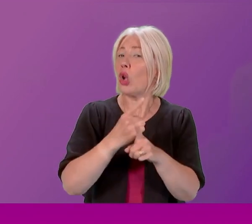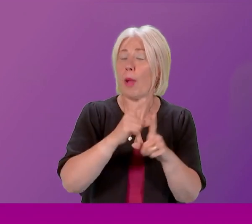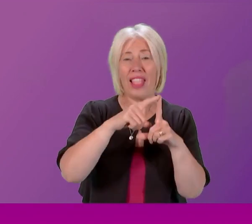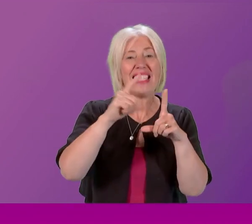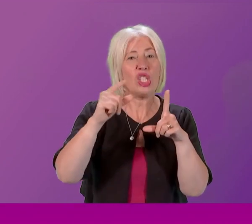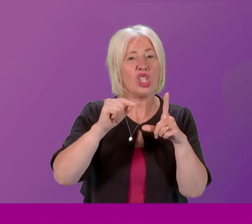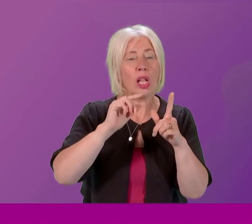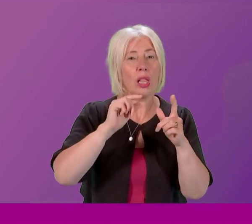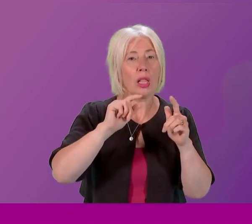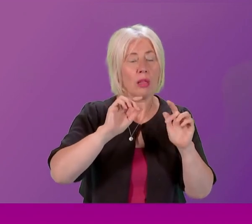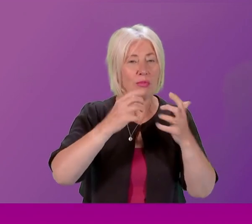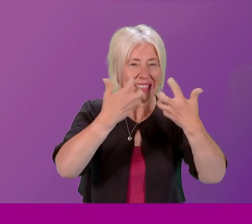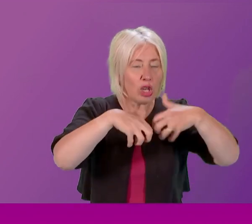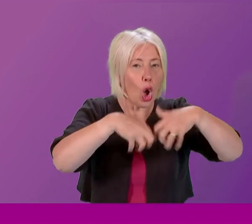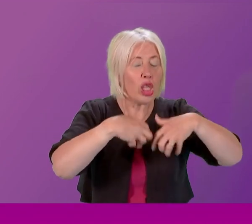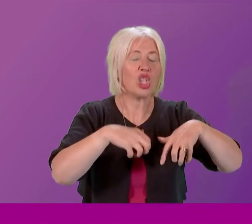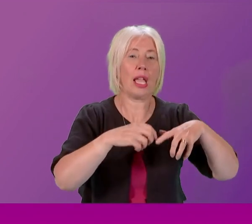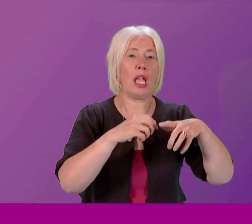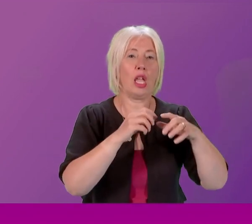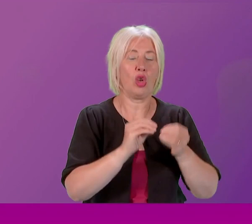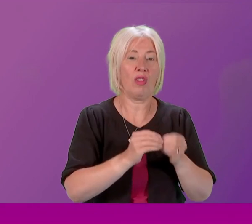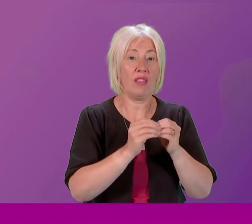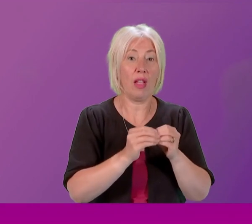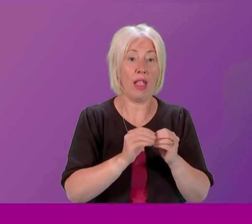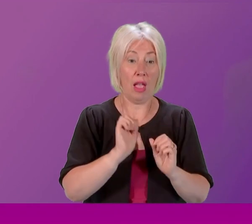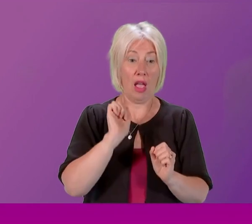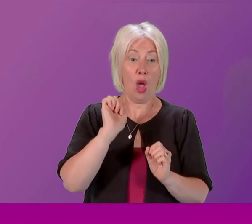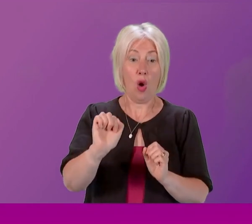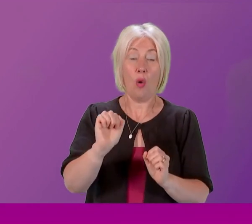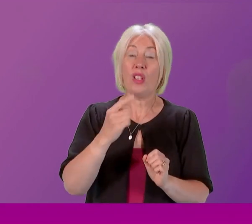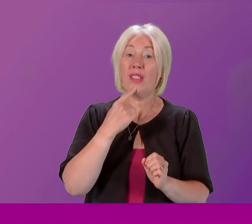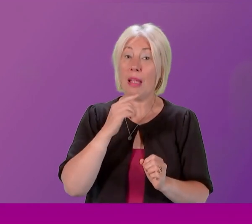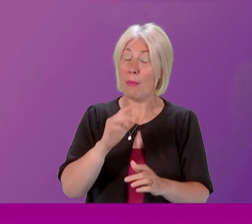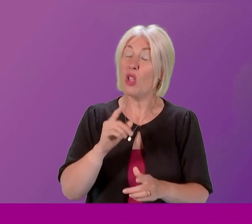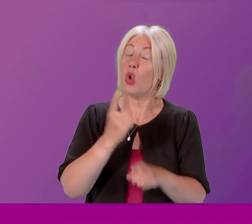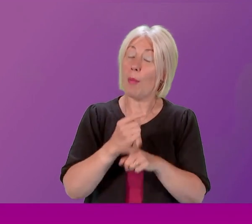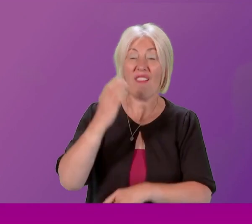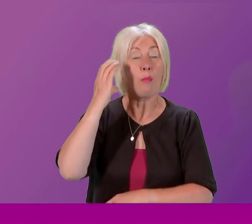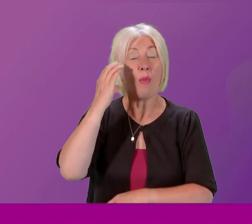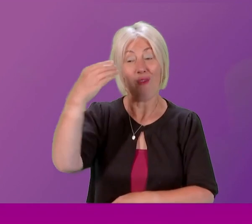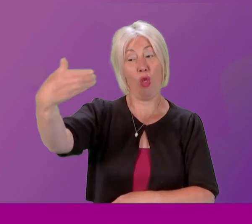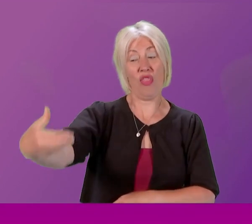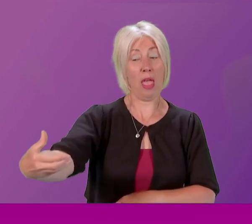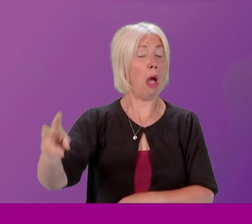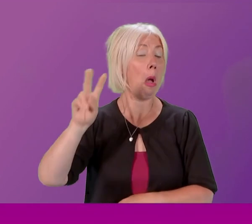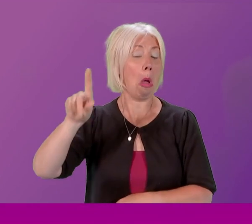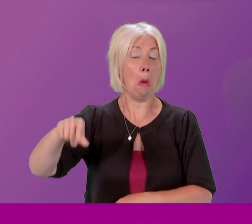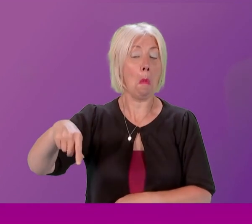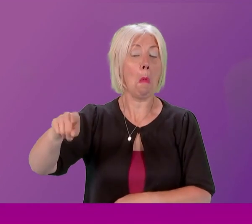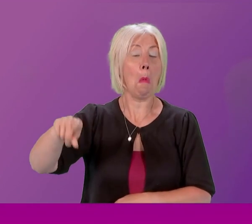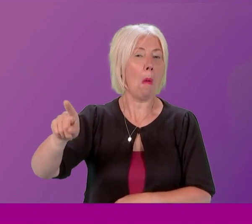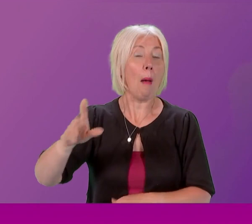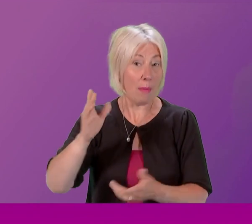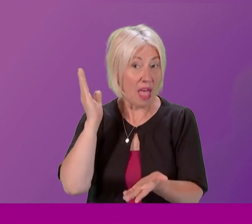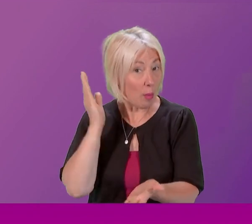that it may not be long before having your mobile phone on your music stand is entirely legitimate. Well, and this is it, you know,